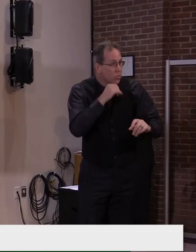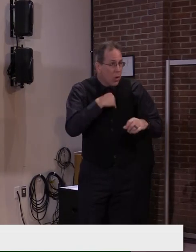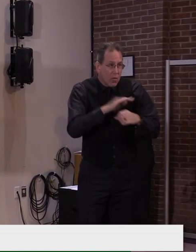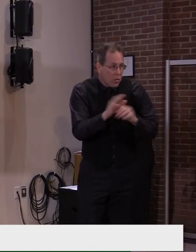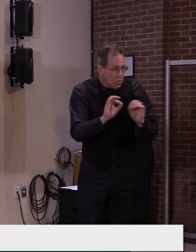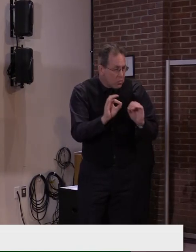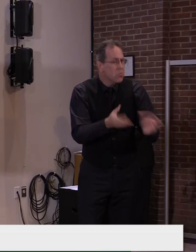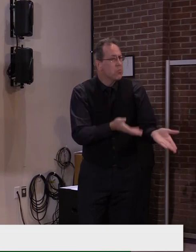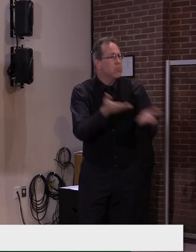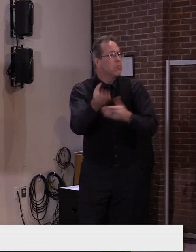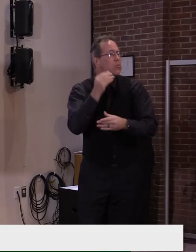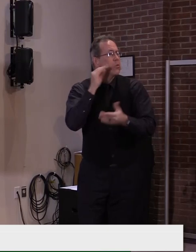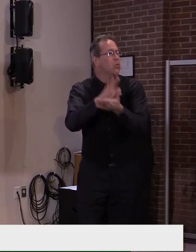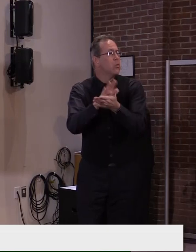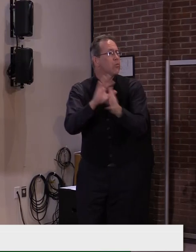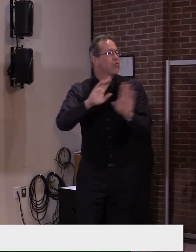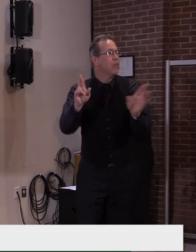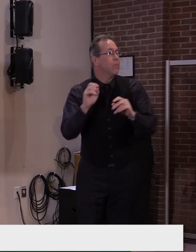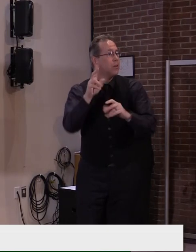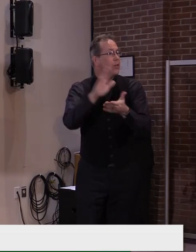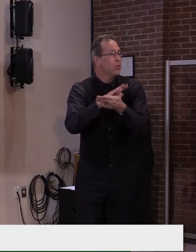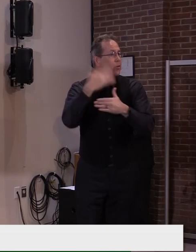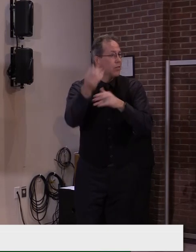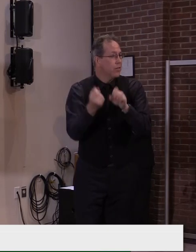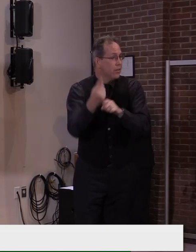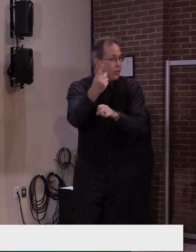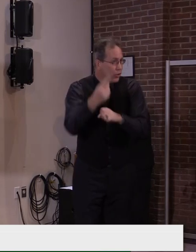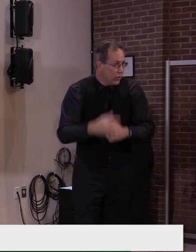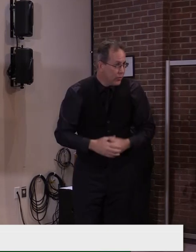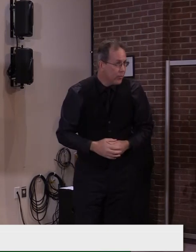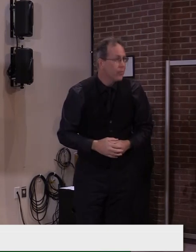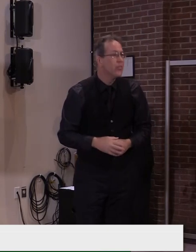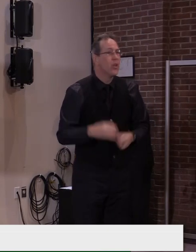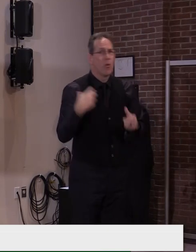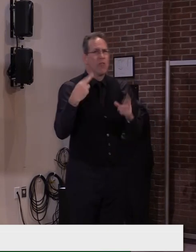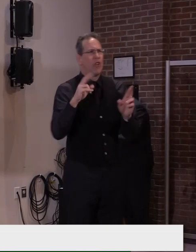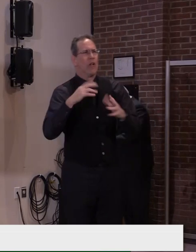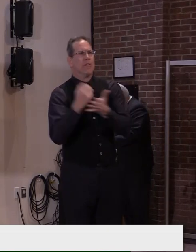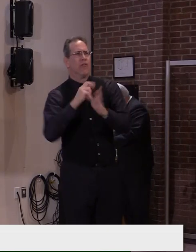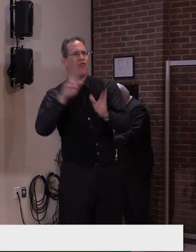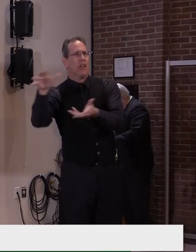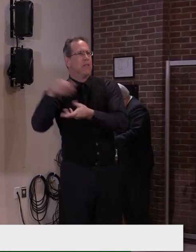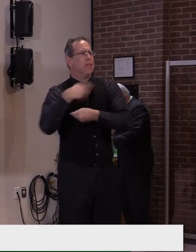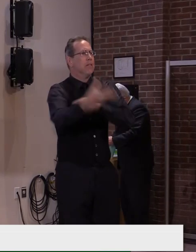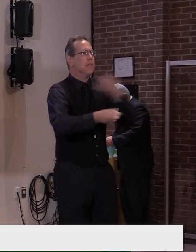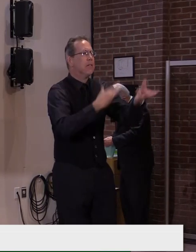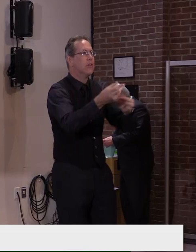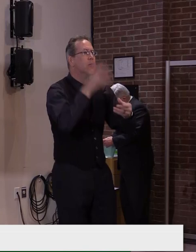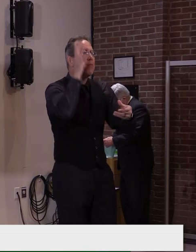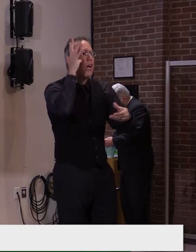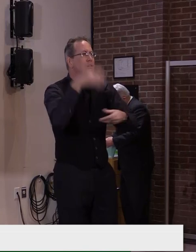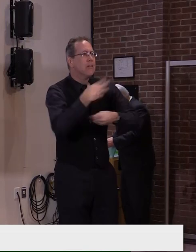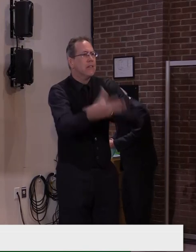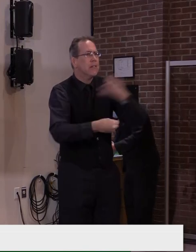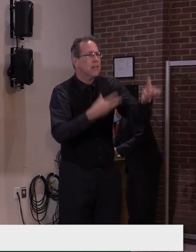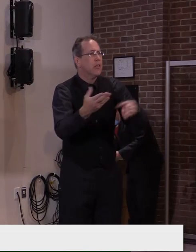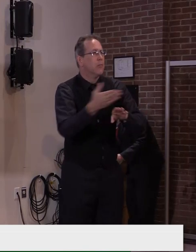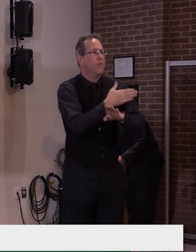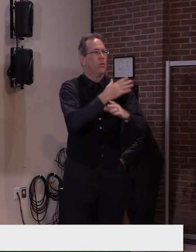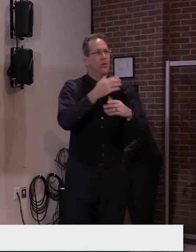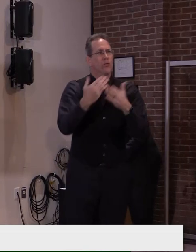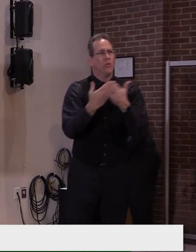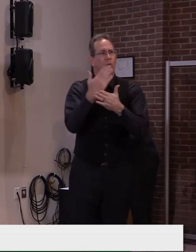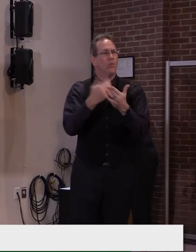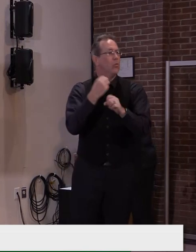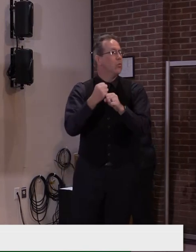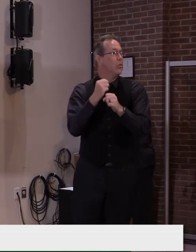we speak on a plan because we just got a supply that makes this possible. And we'll have more for you in the next